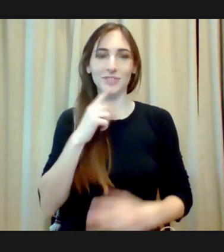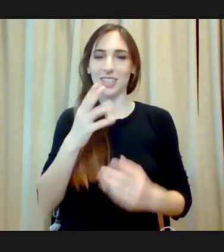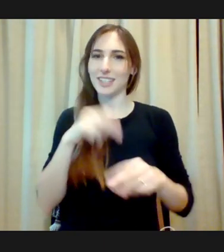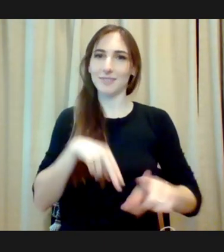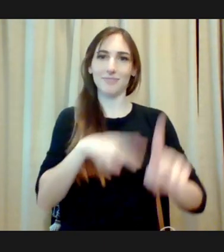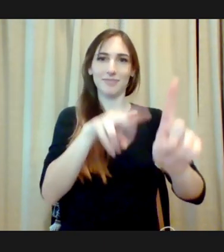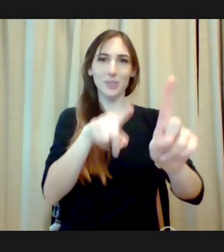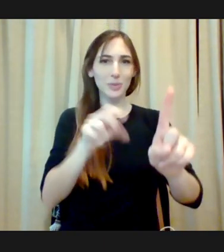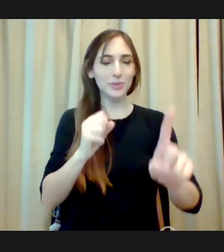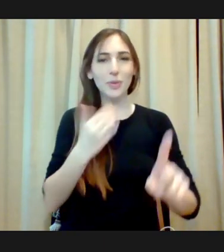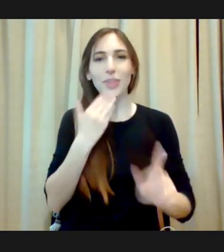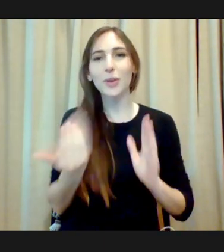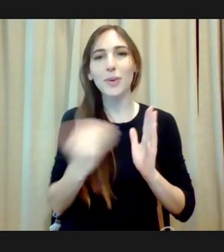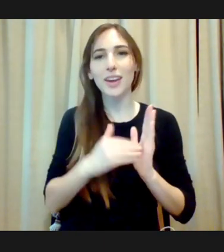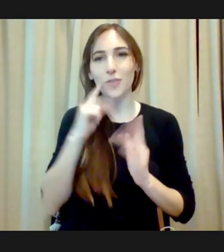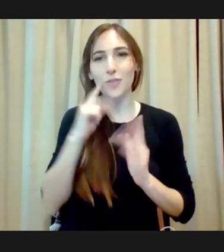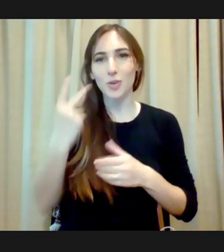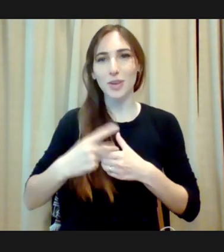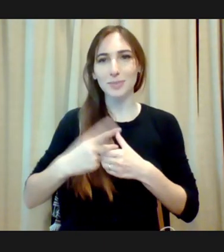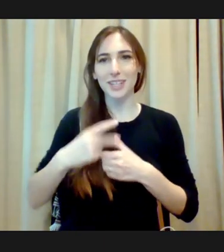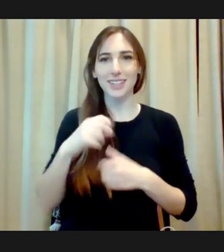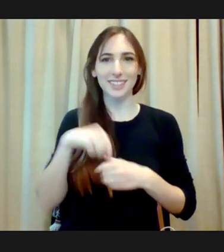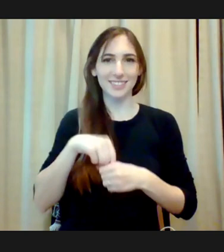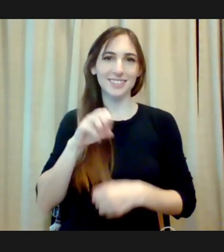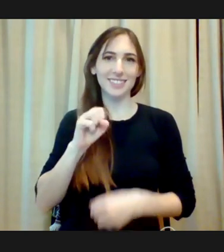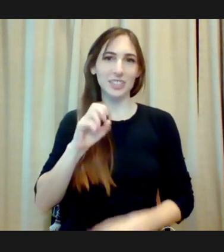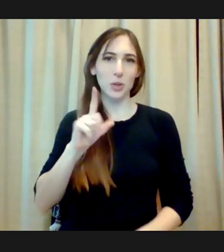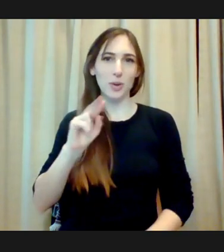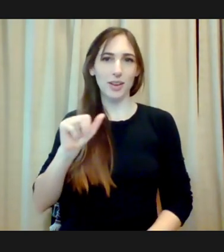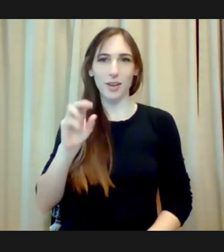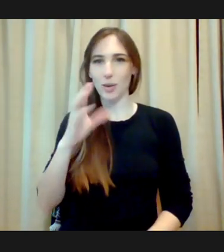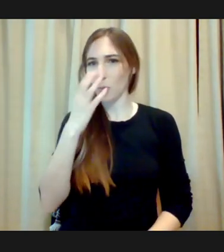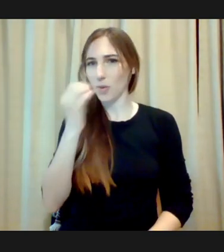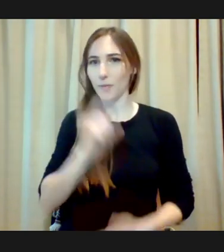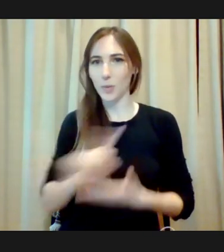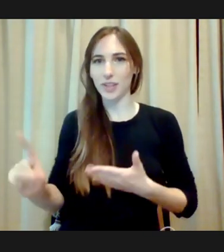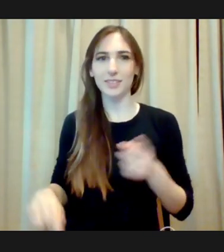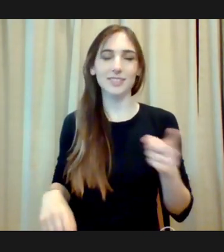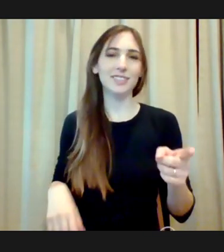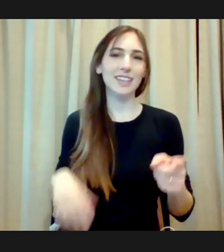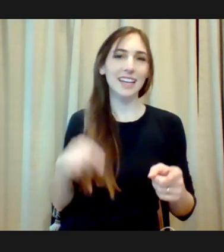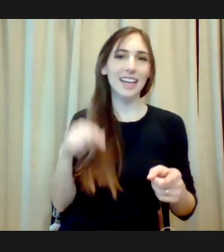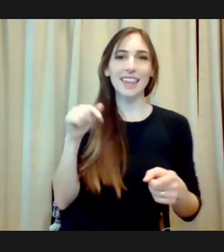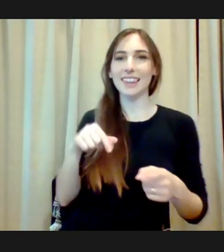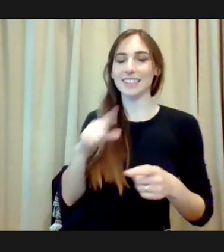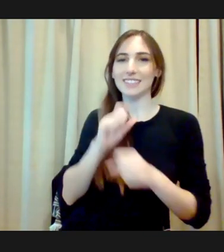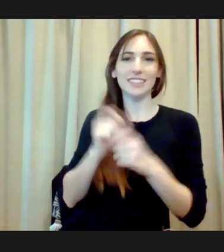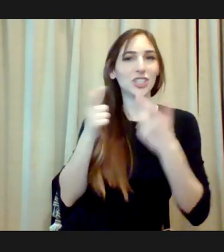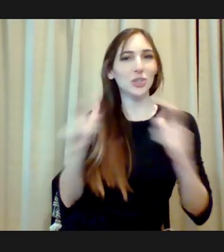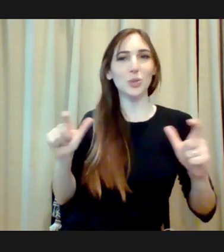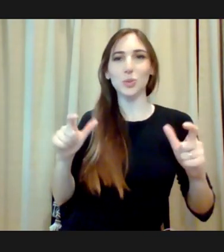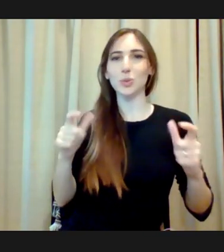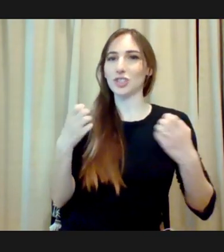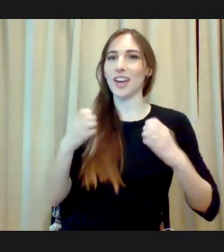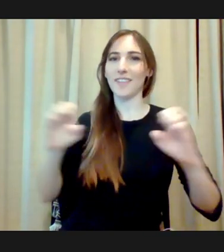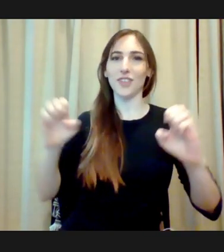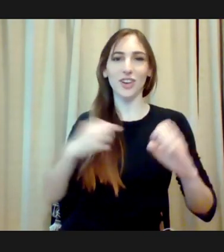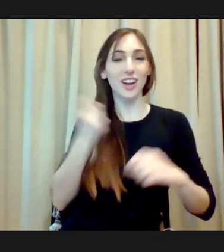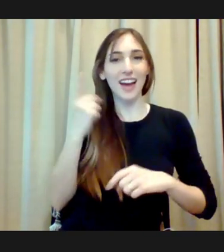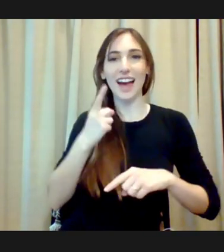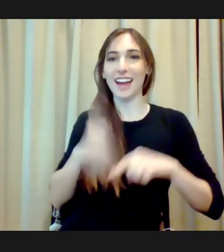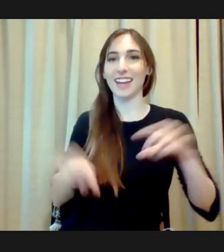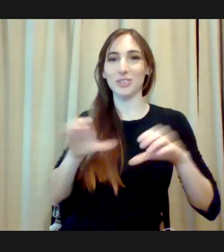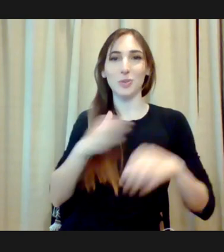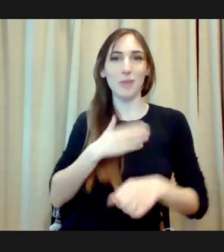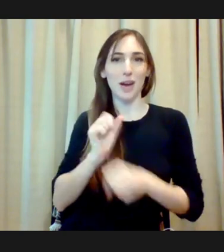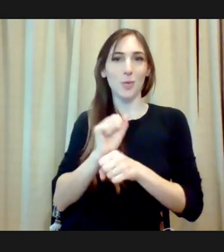for participating in Sedona Wolf Week. This is a village effort. I can't do my work without all the people